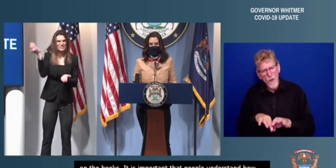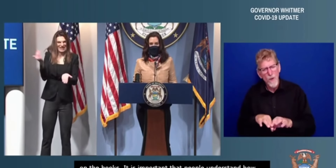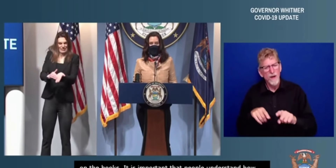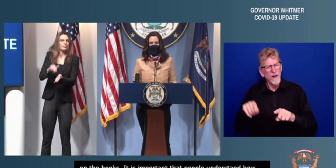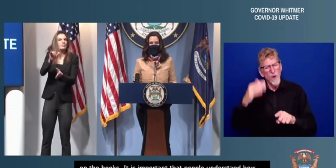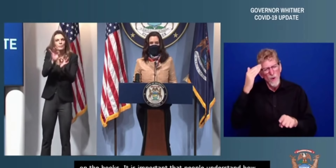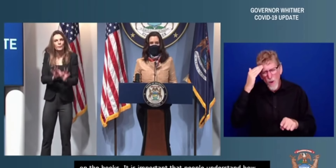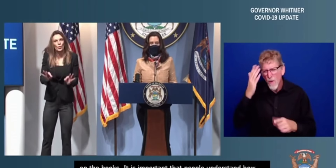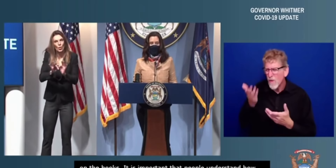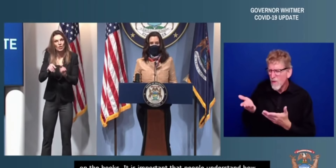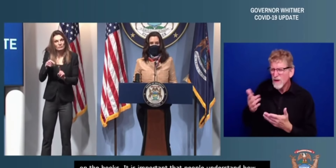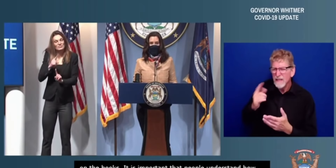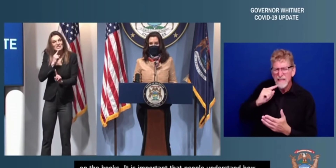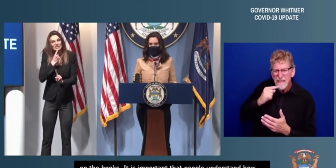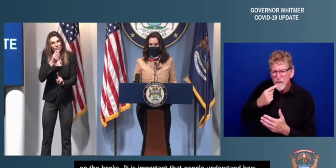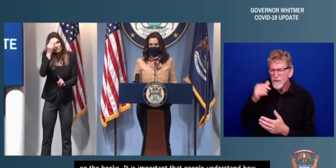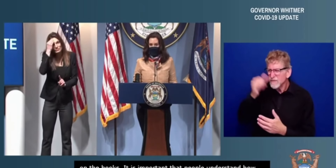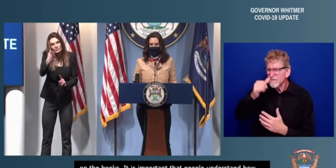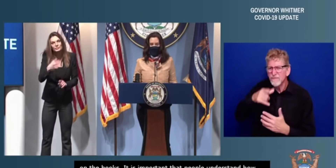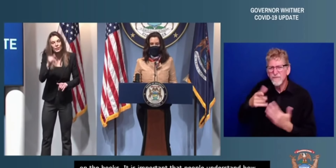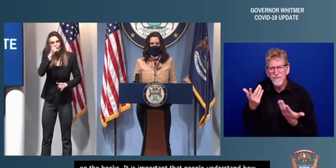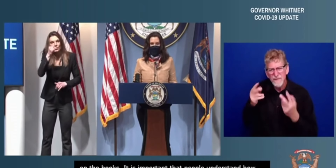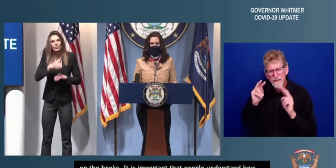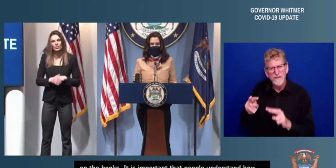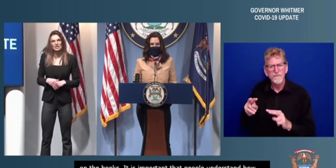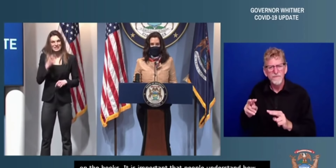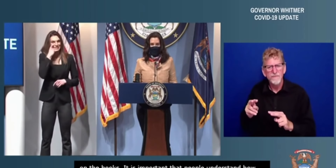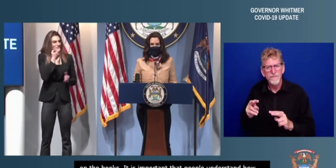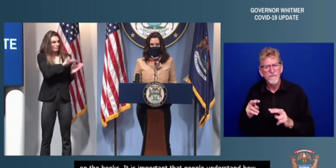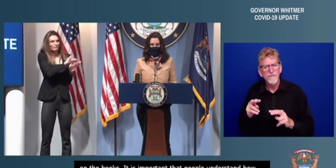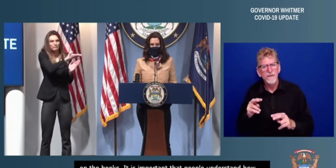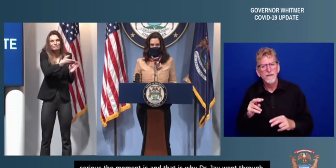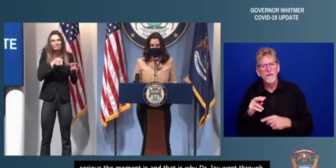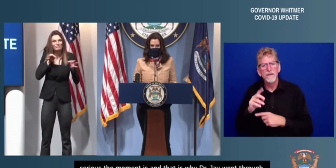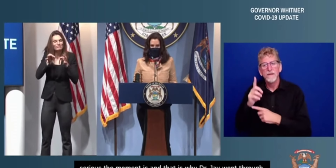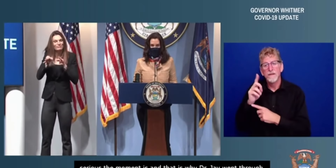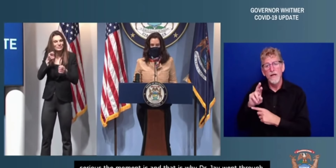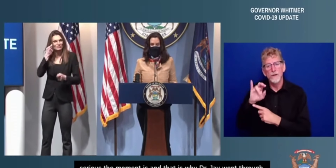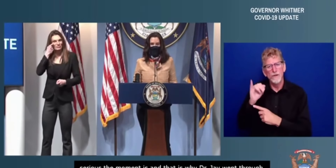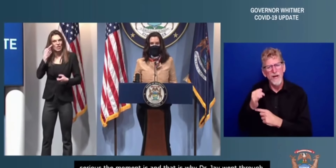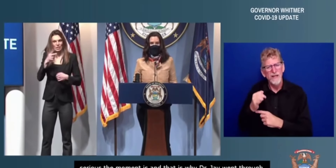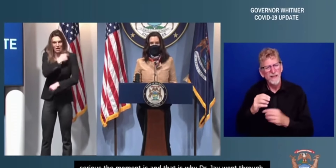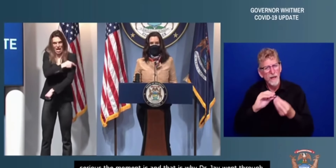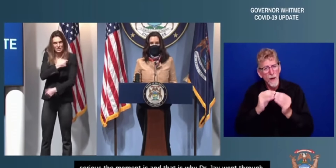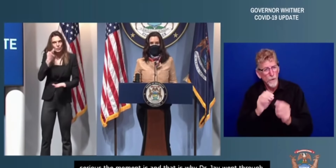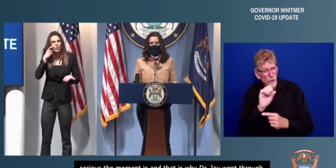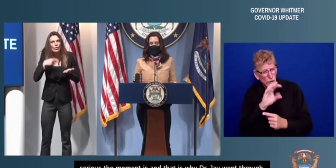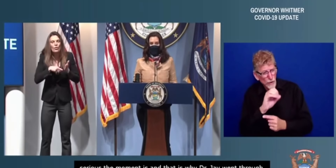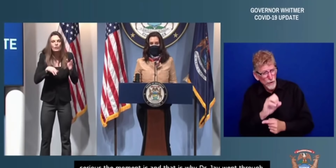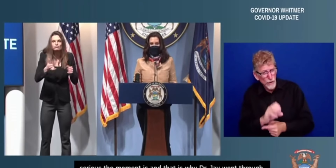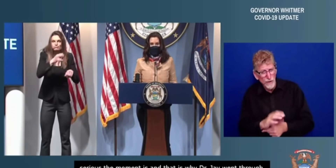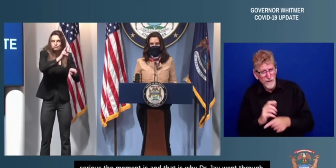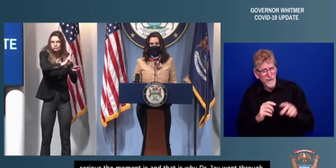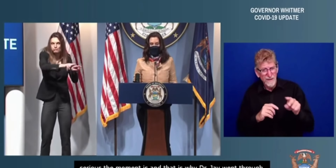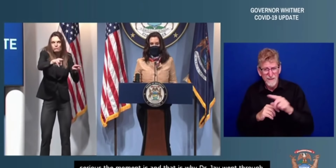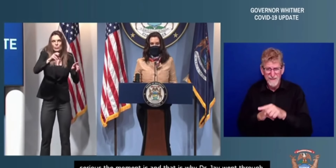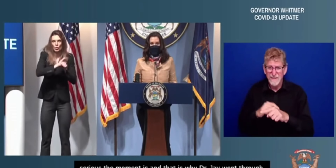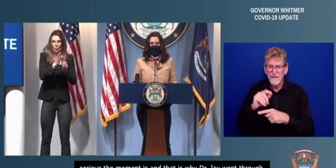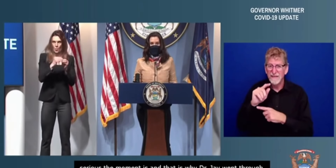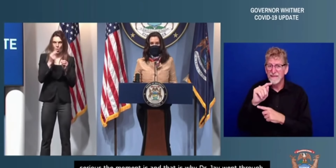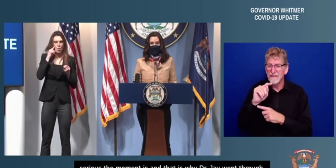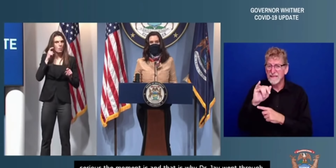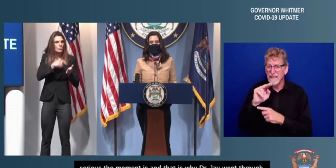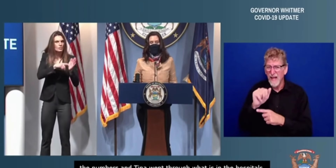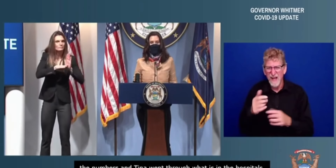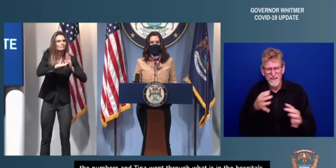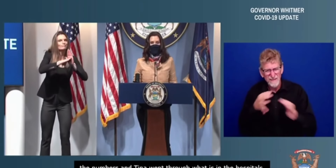numbers. That's why Tina Fries-Decker went through what's happening and they're seeing in our hospitals. That's why it's incumbent on us